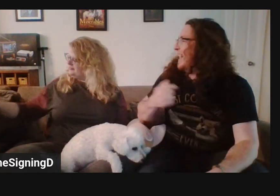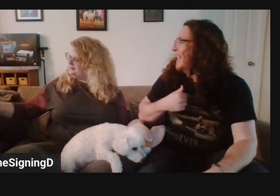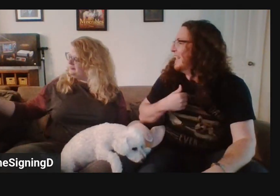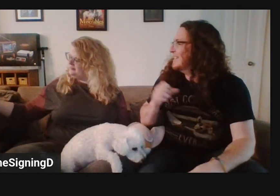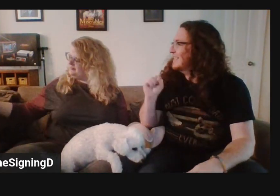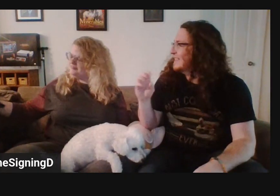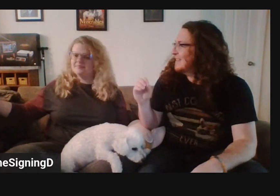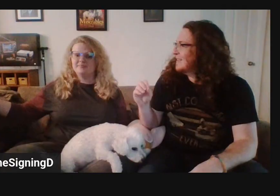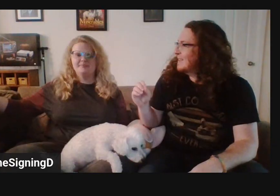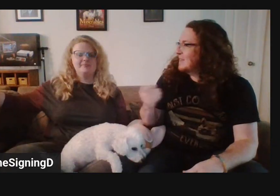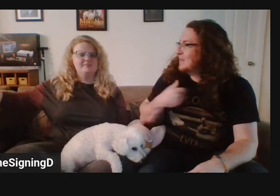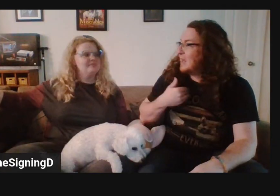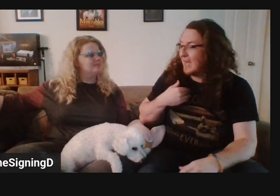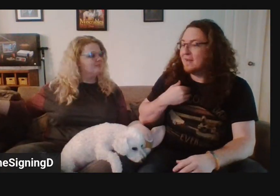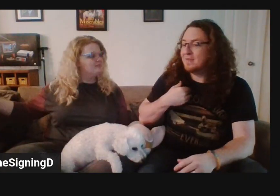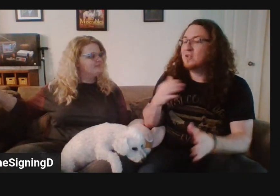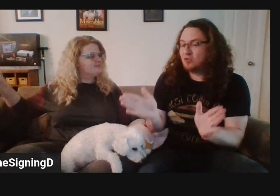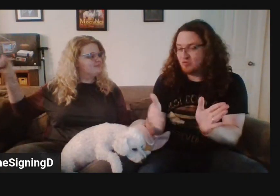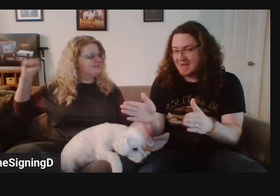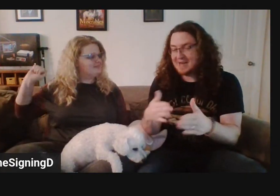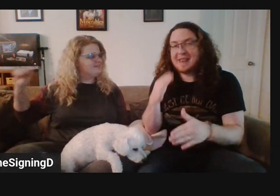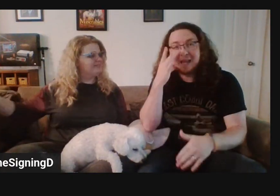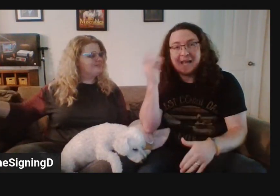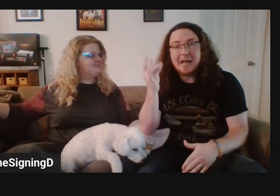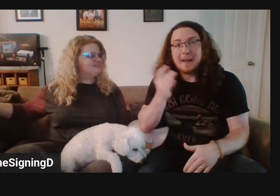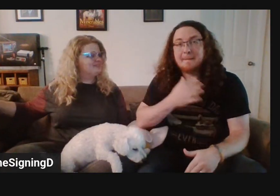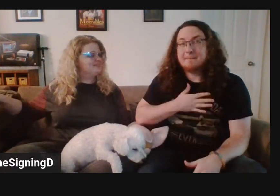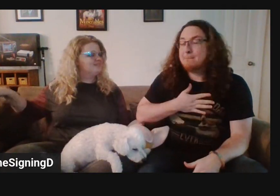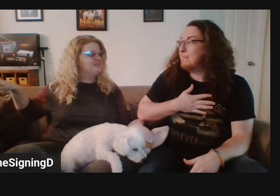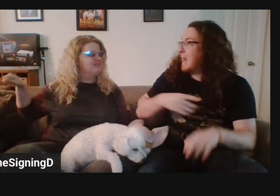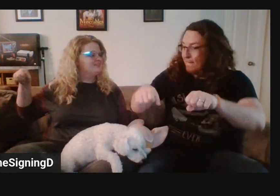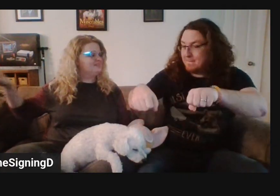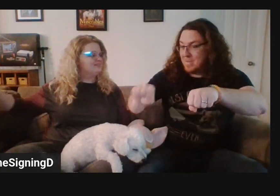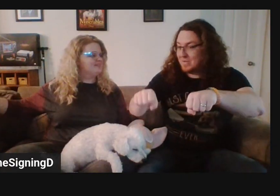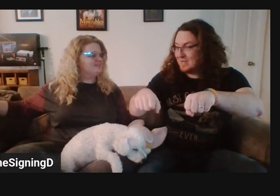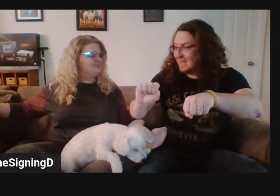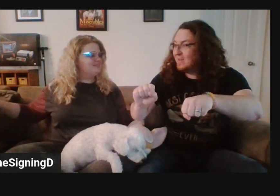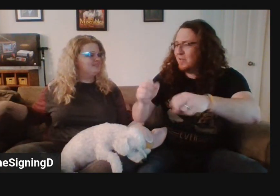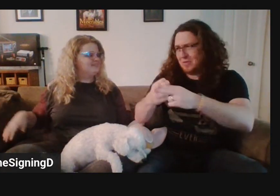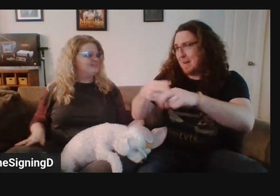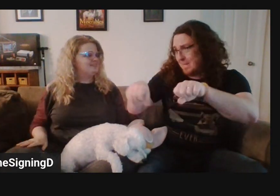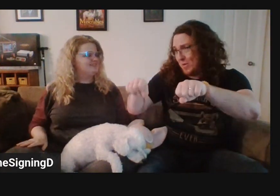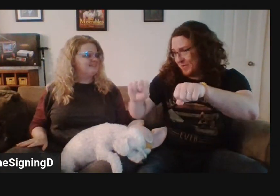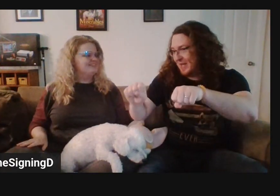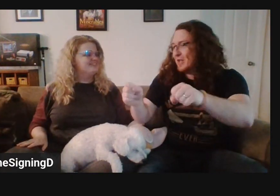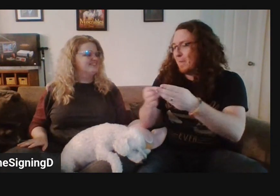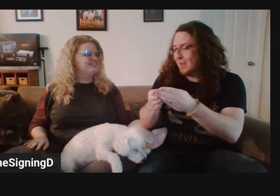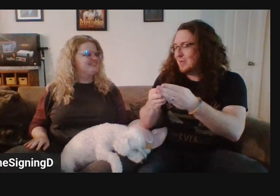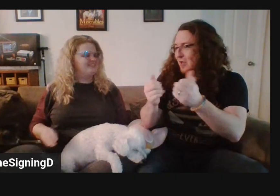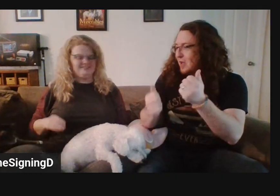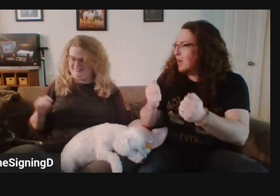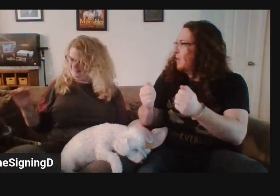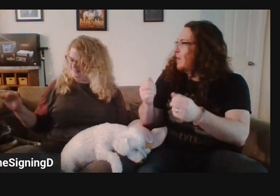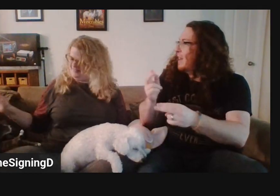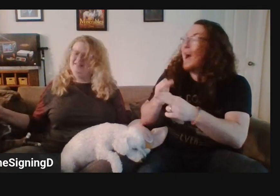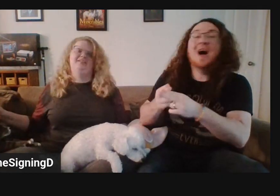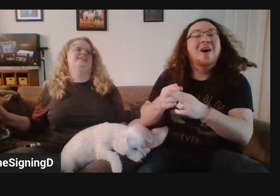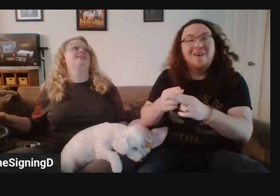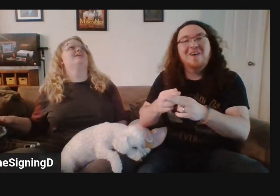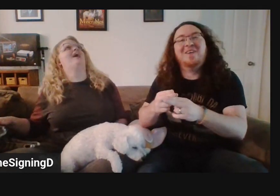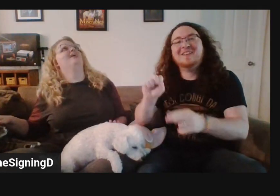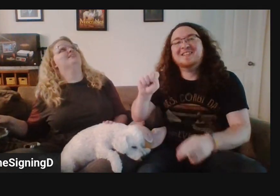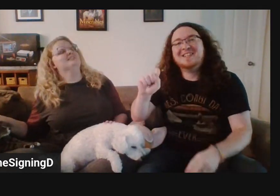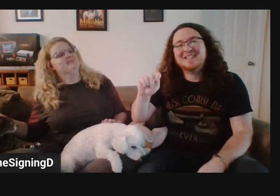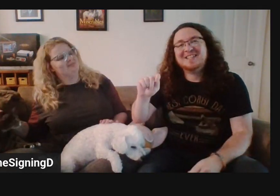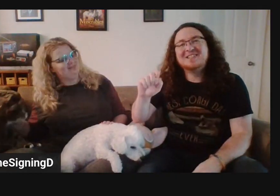so you have Strider, the cat, and my motorcycle, because you name motorcycles and boats and cars, was Strider.